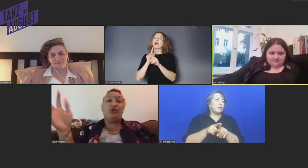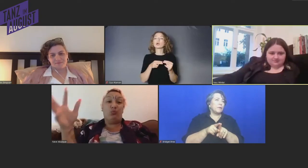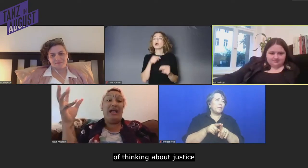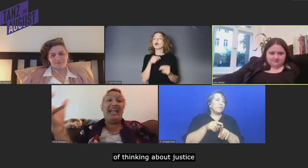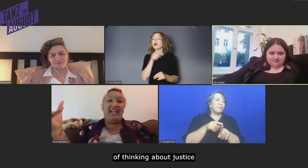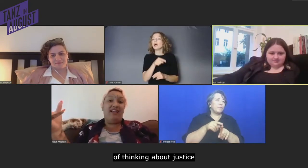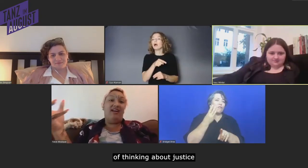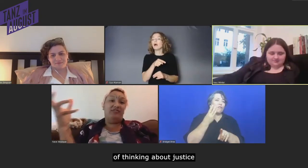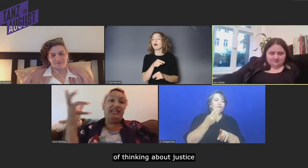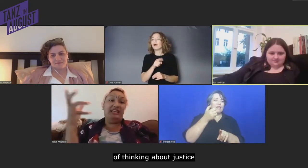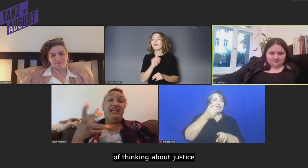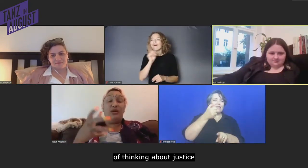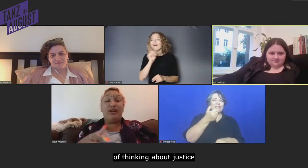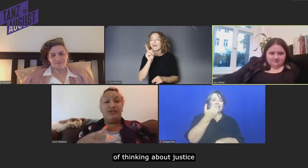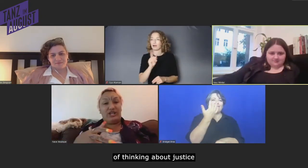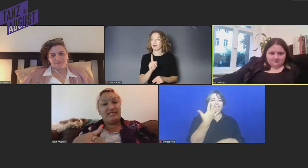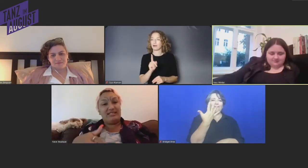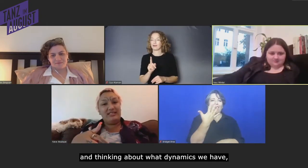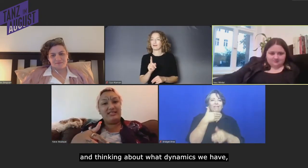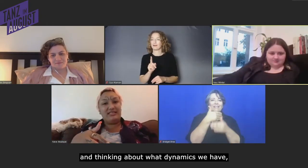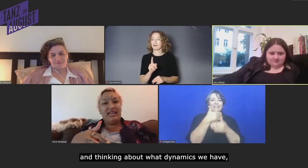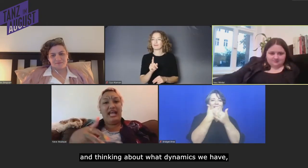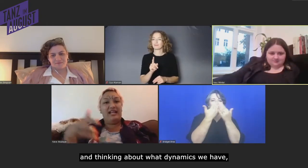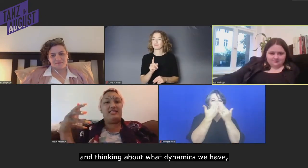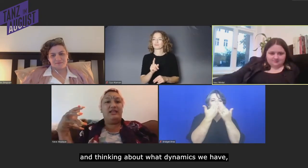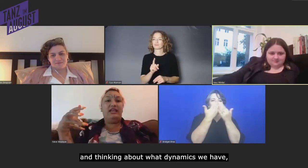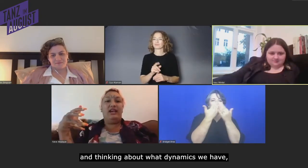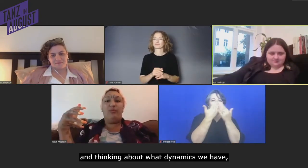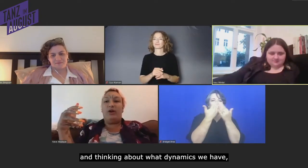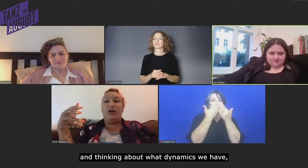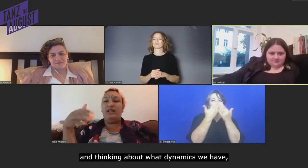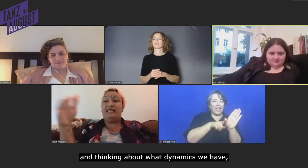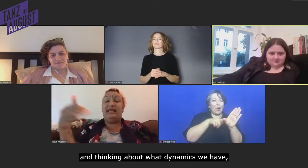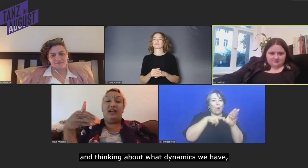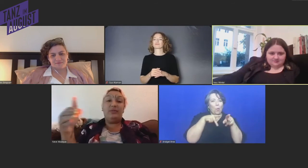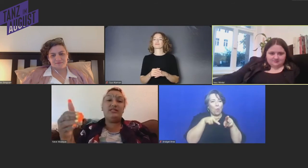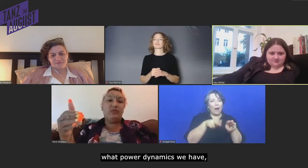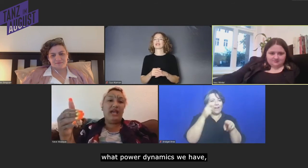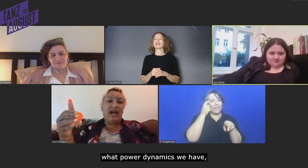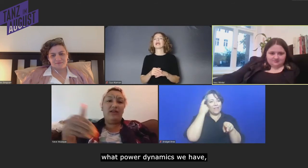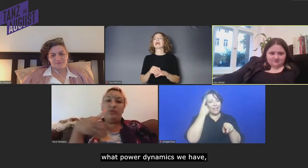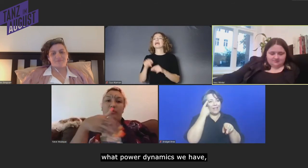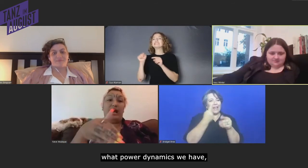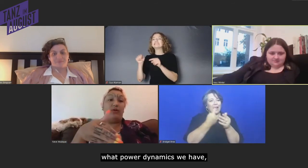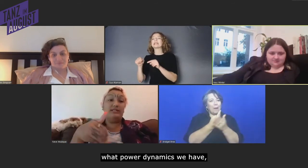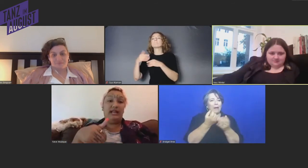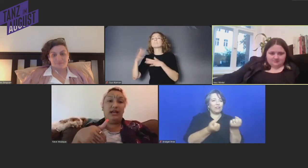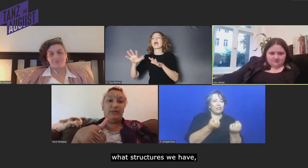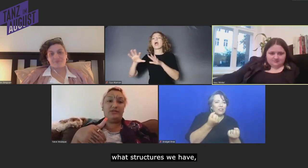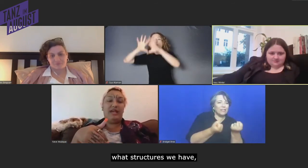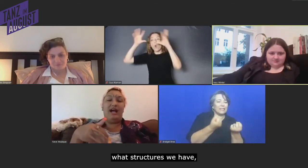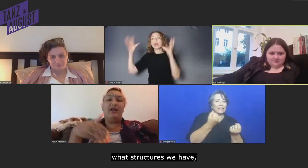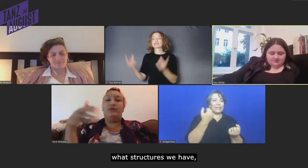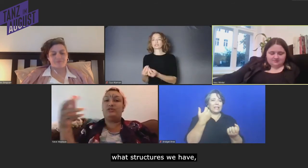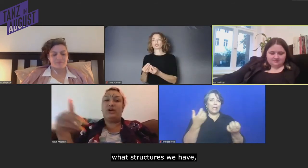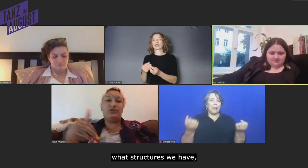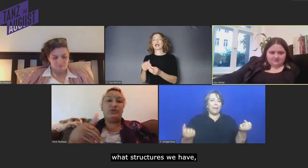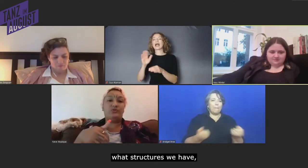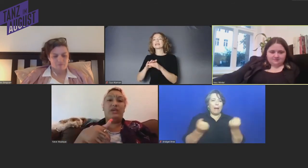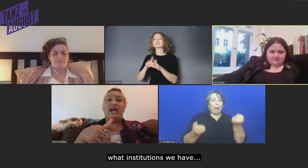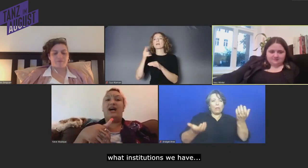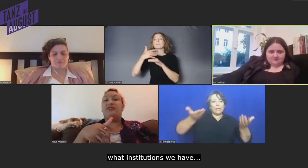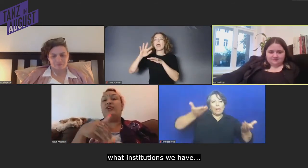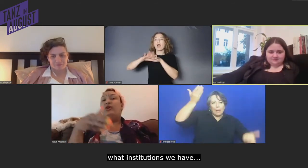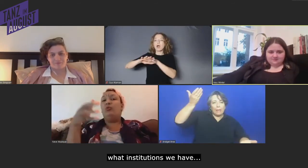365-day-a-year way of thinking about justice and thinking about what dynamics we have, what power dynamics we have, what structures